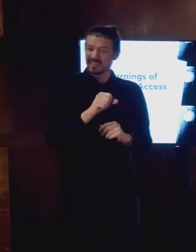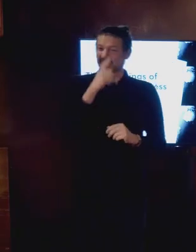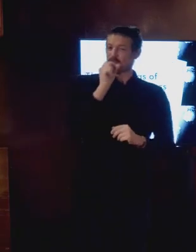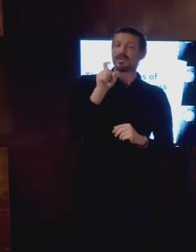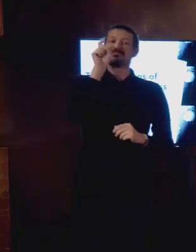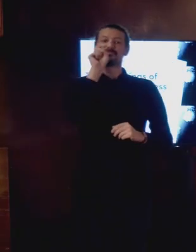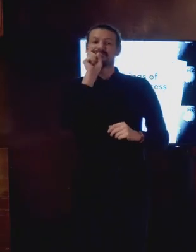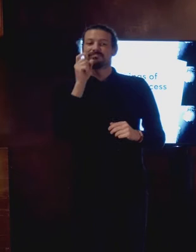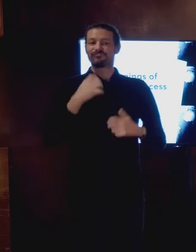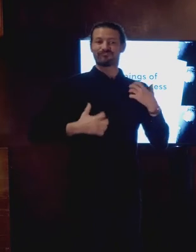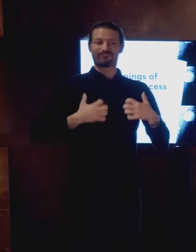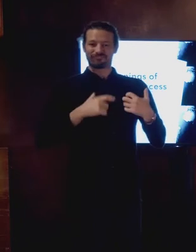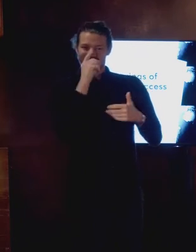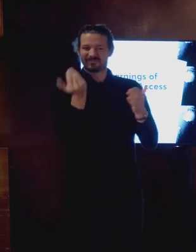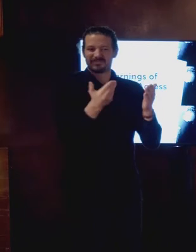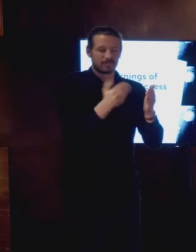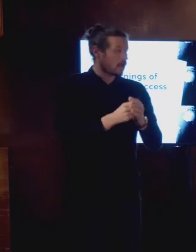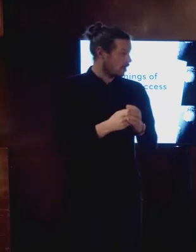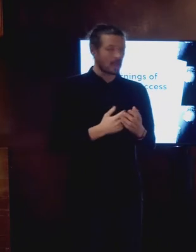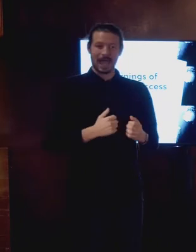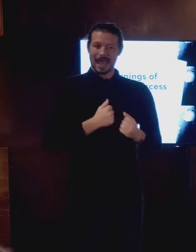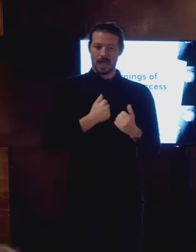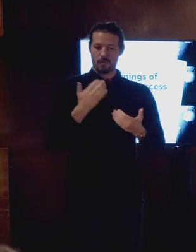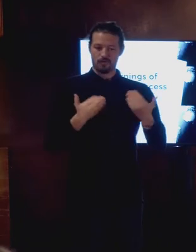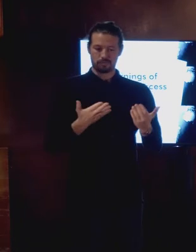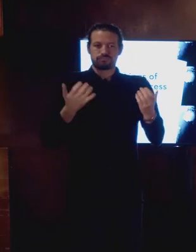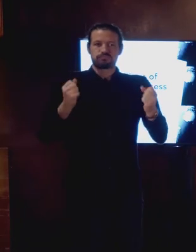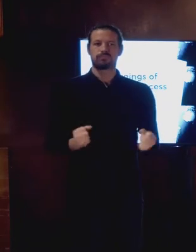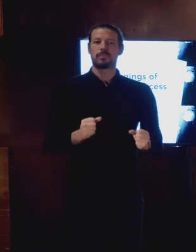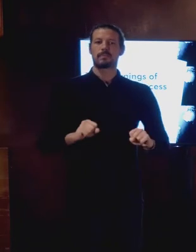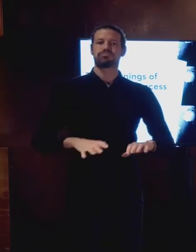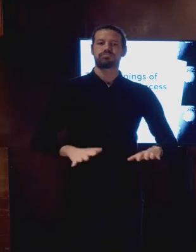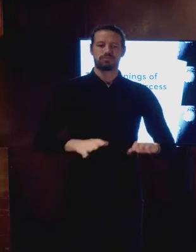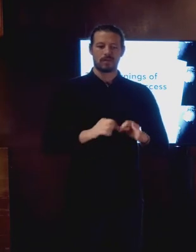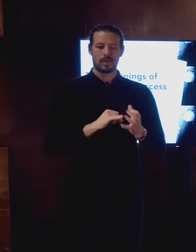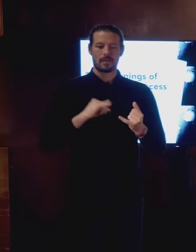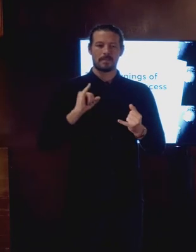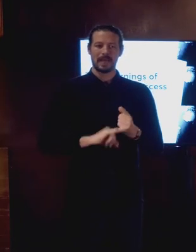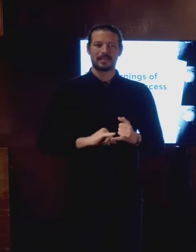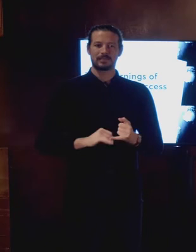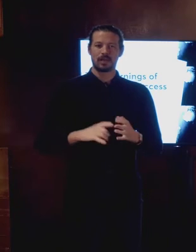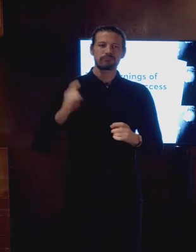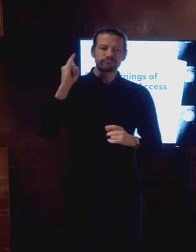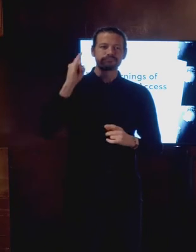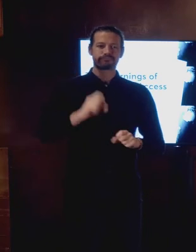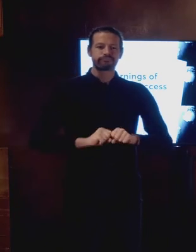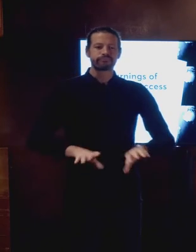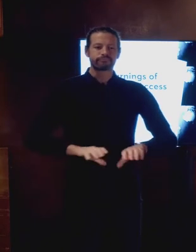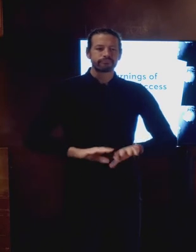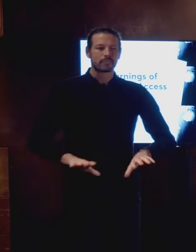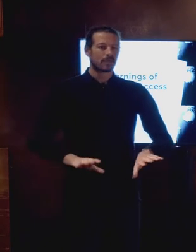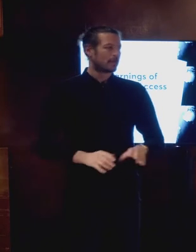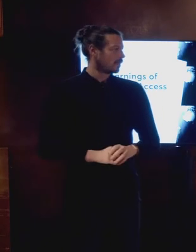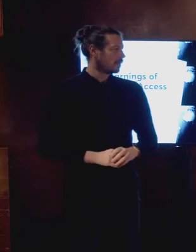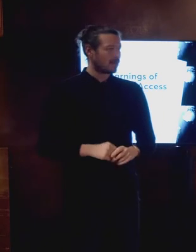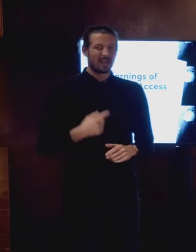and, like, we had lots of bass in our music, so, we had a thumping kind of rock anthem in our show. I just thought